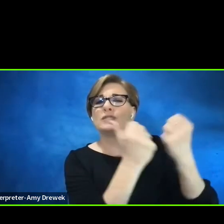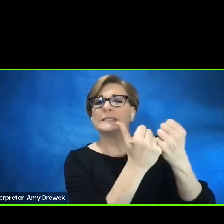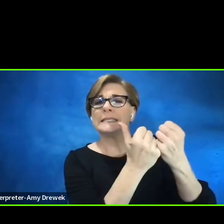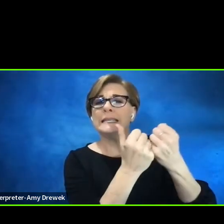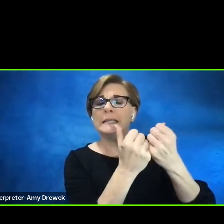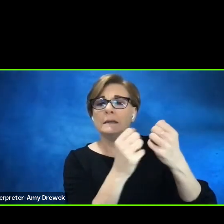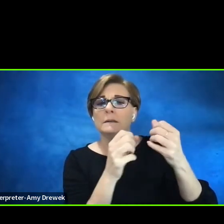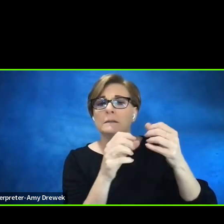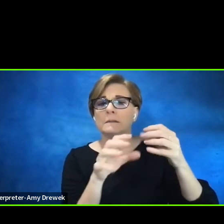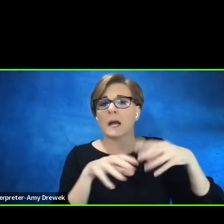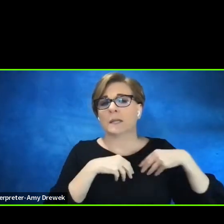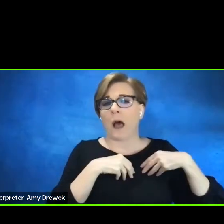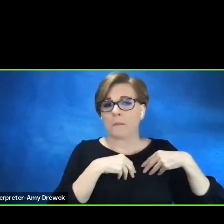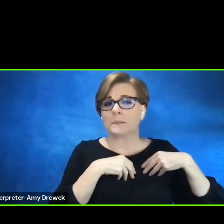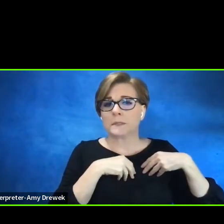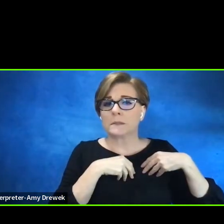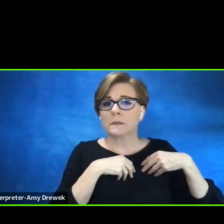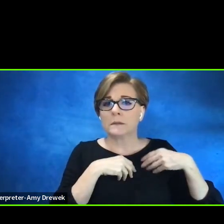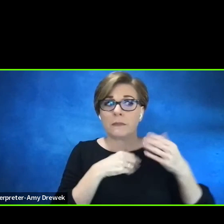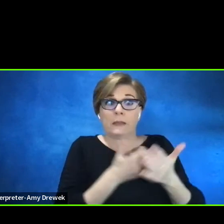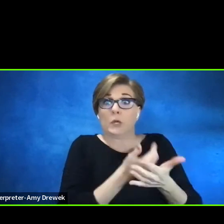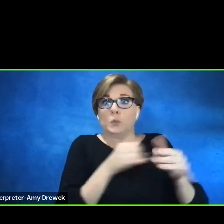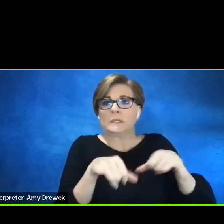the standards that we set.